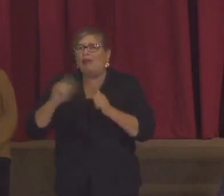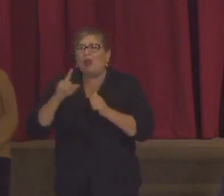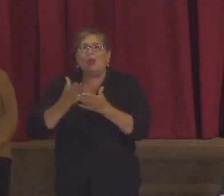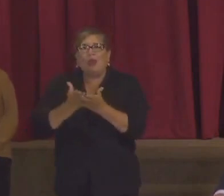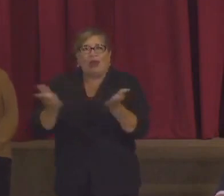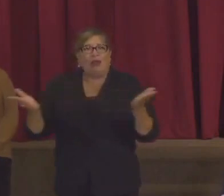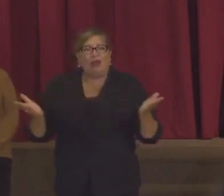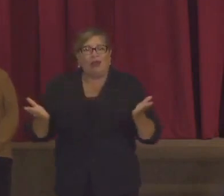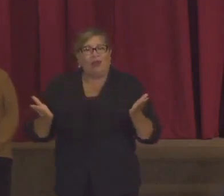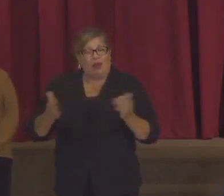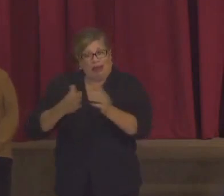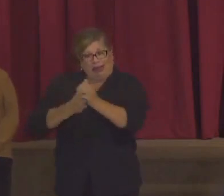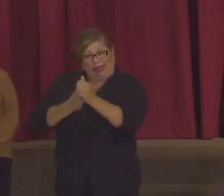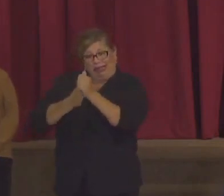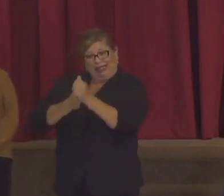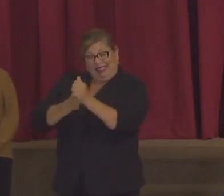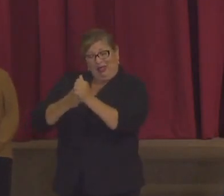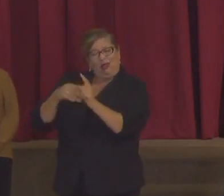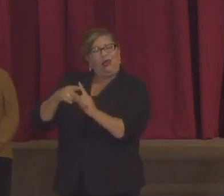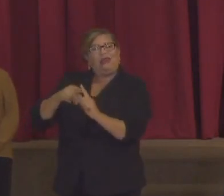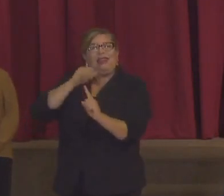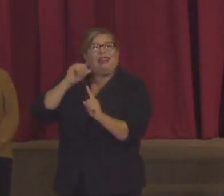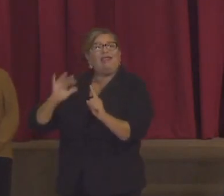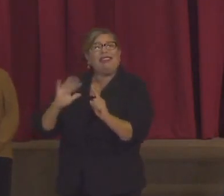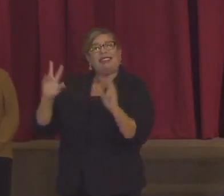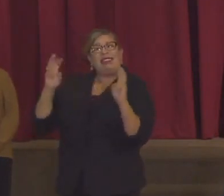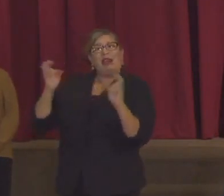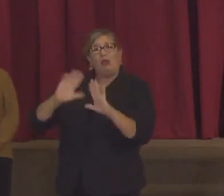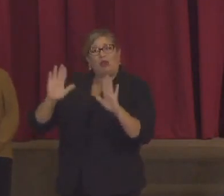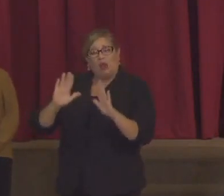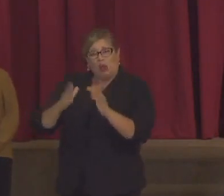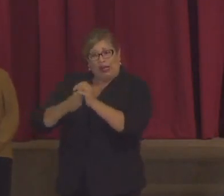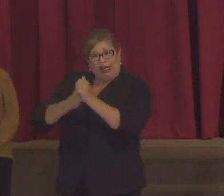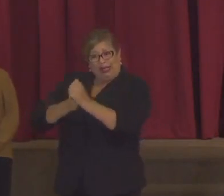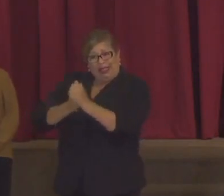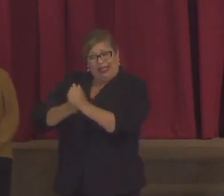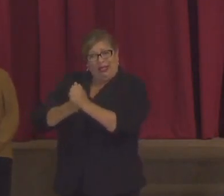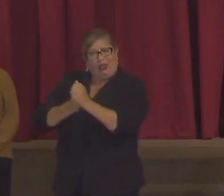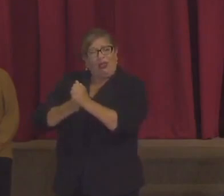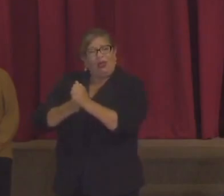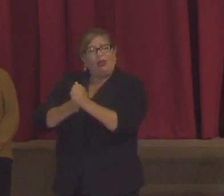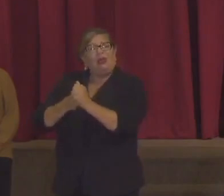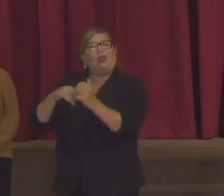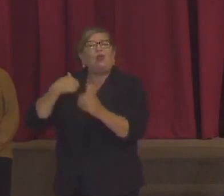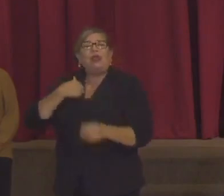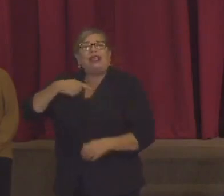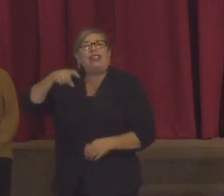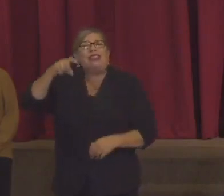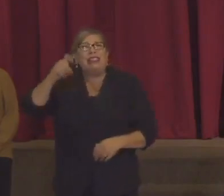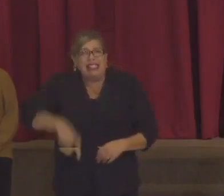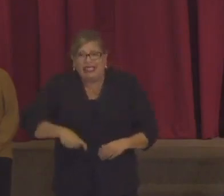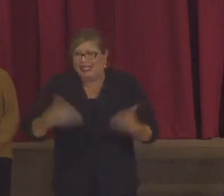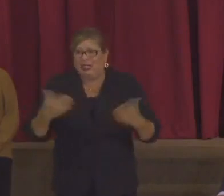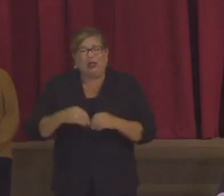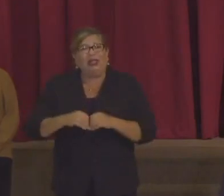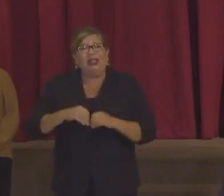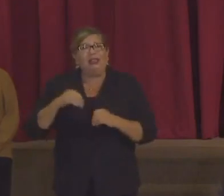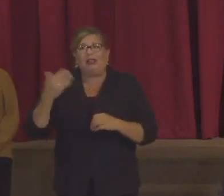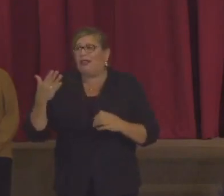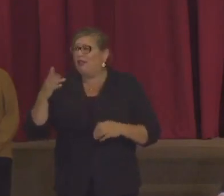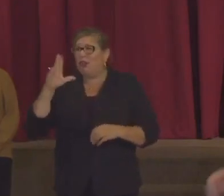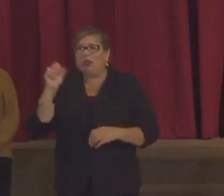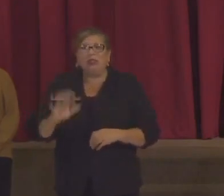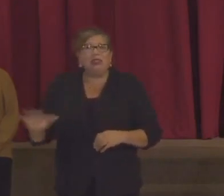Leadership's not just some fancy title. We are desperate for leadership in this country, desperate for leadership in the state